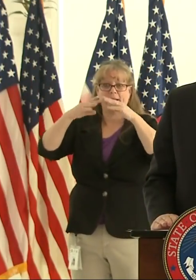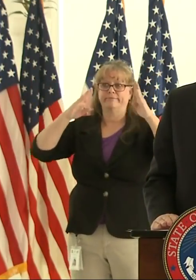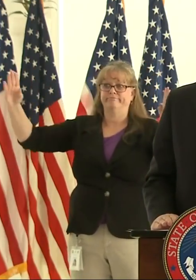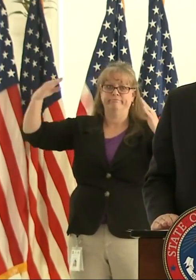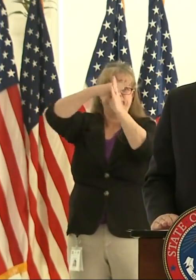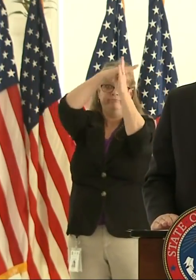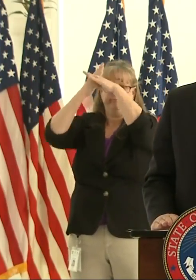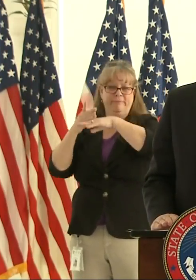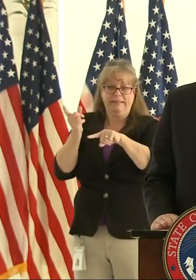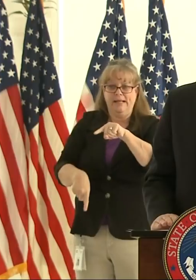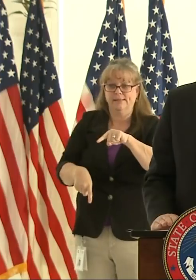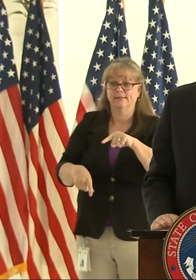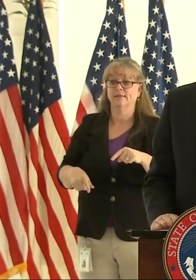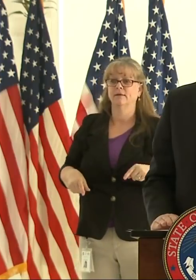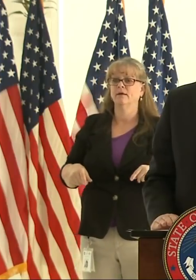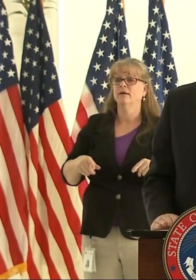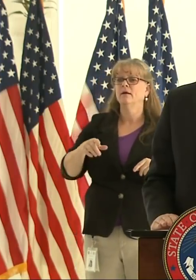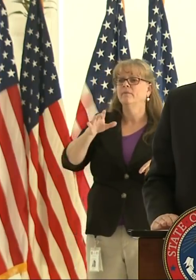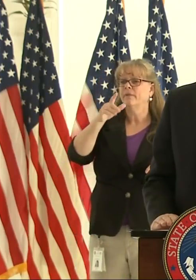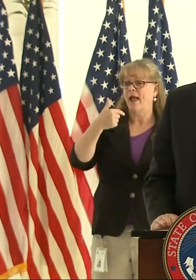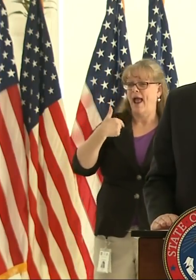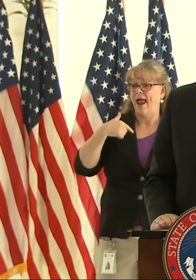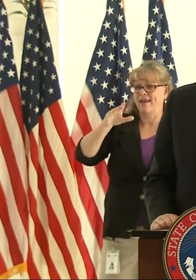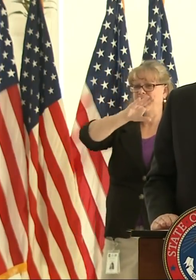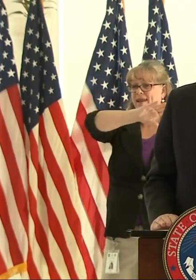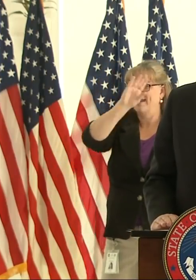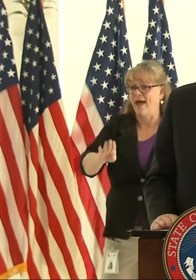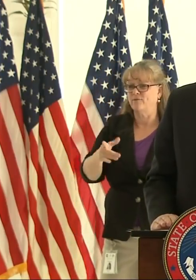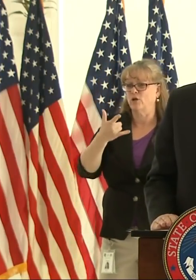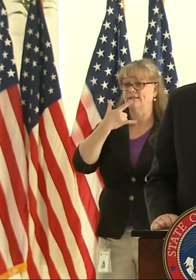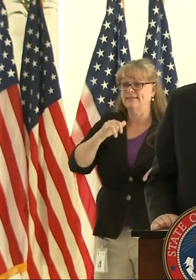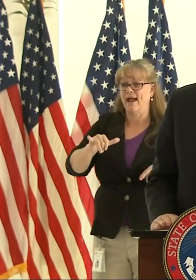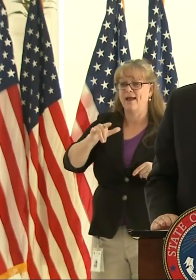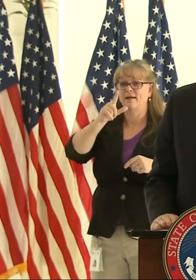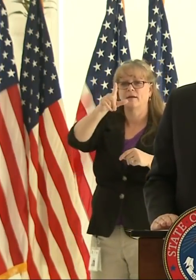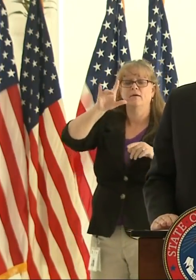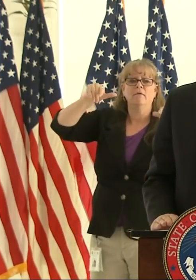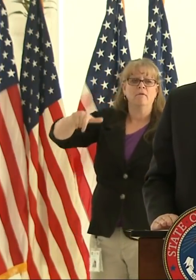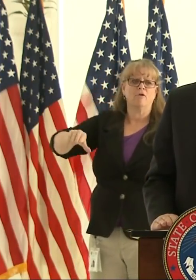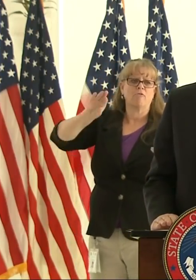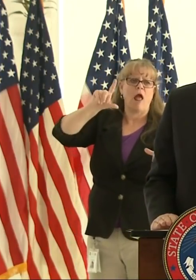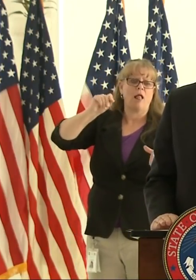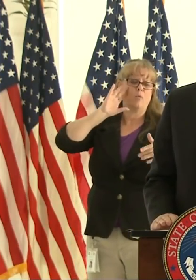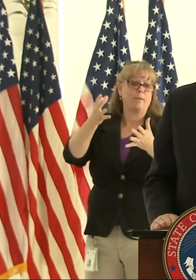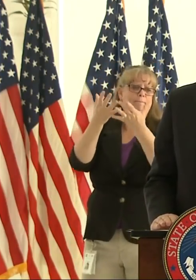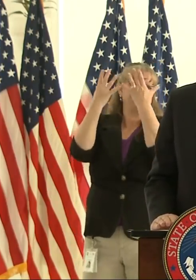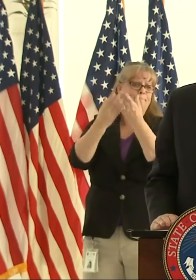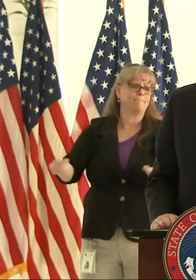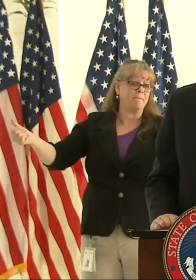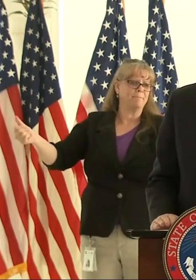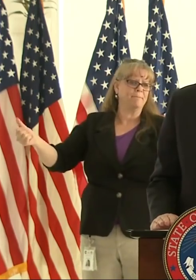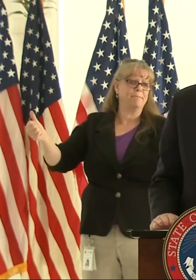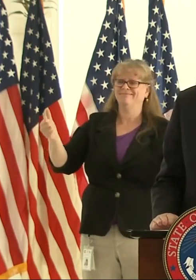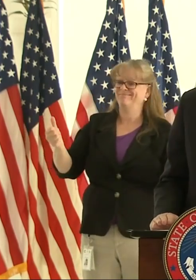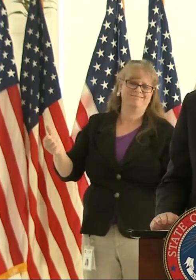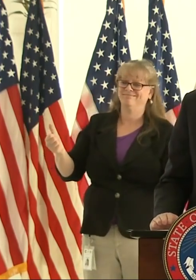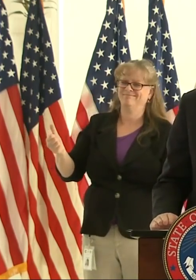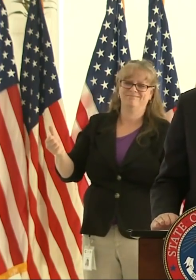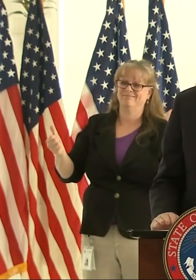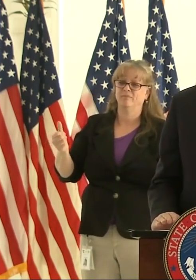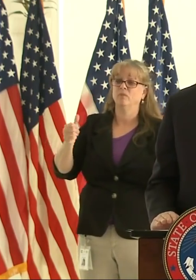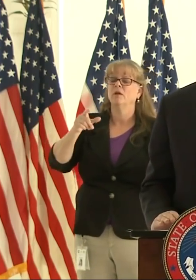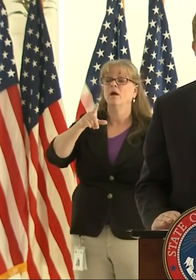The goal is to make sure that as Colorado goes through this difficult period, people have a sustainable way to live, that we don't exceed the medical capacity of the state.